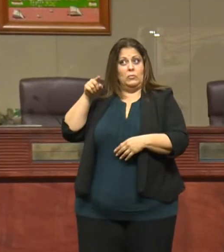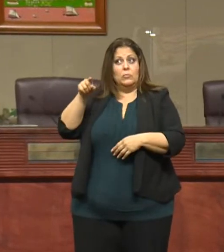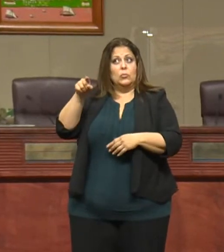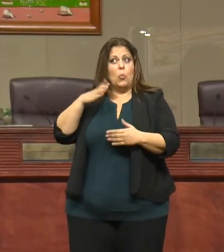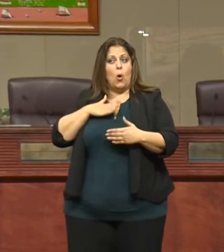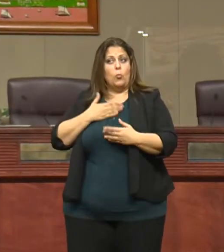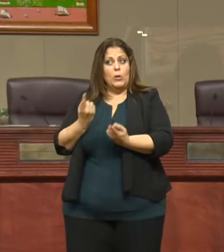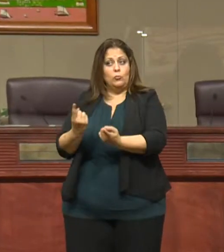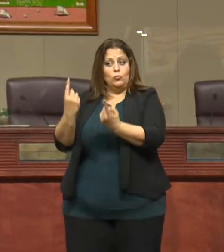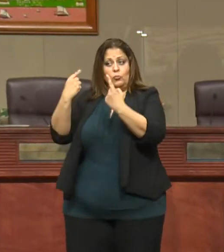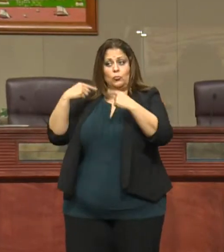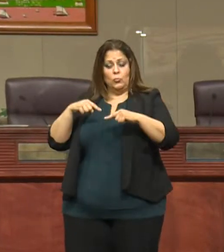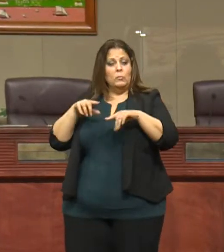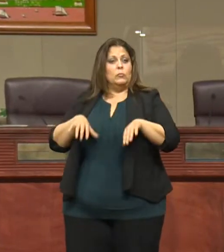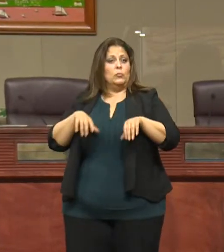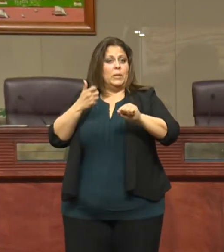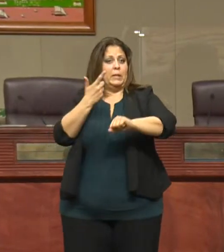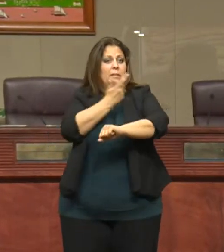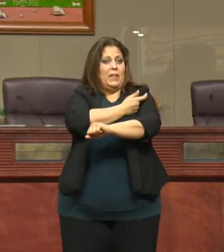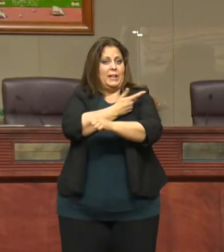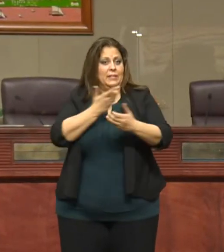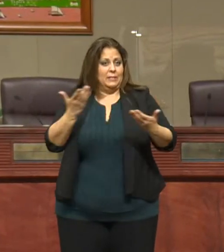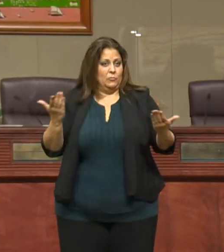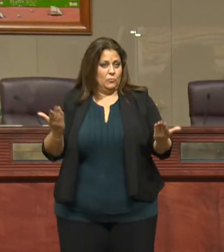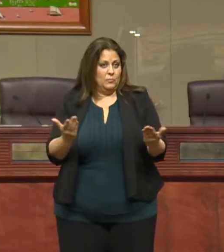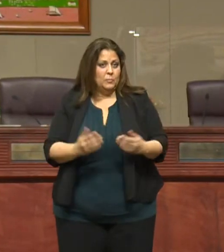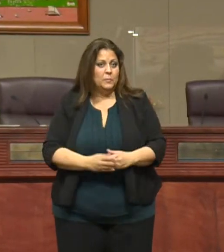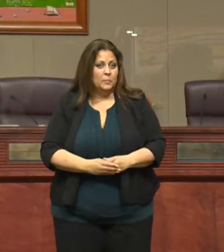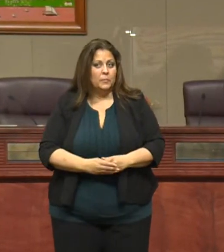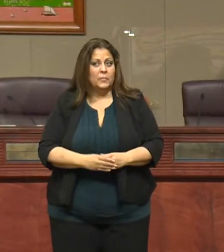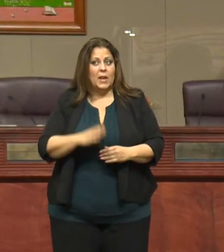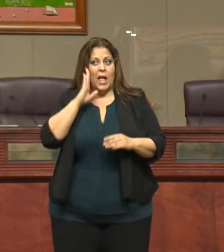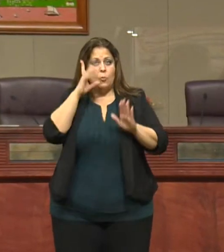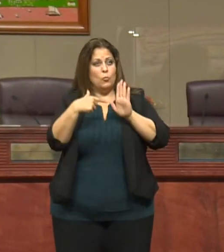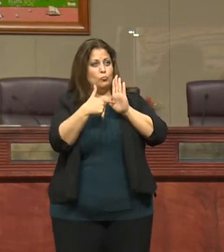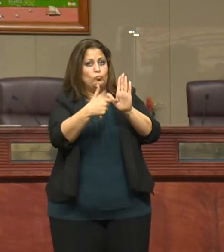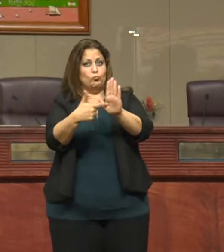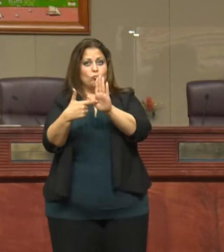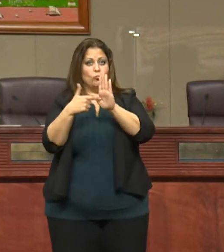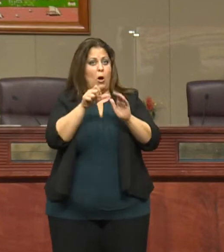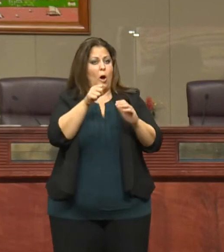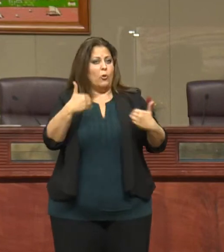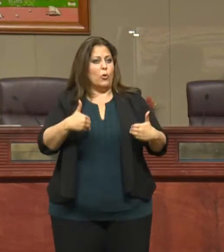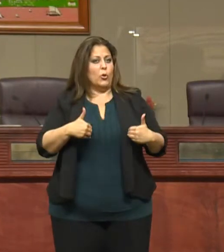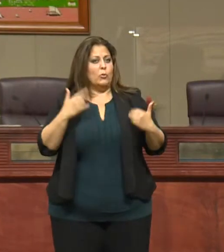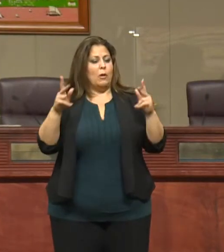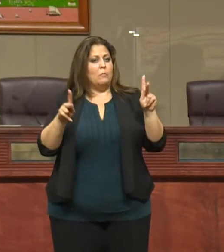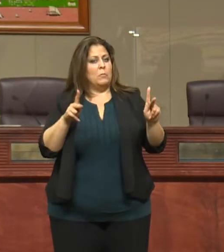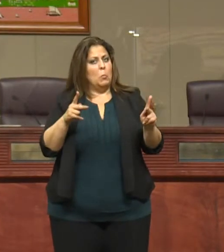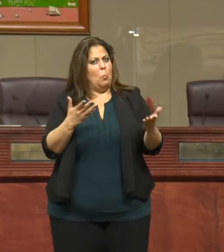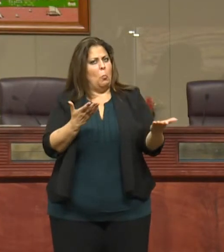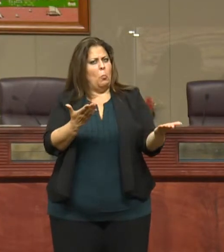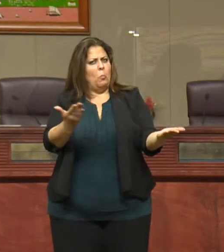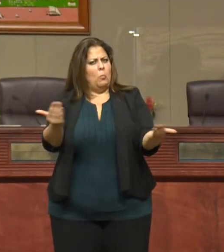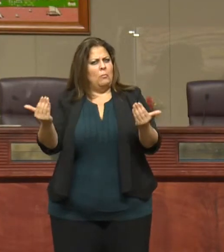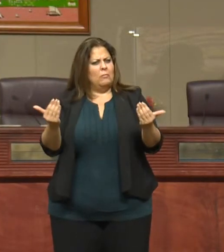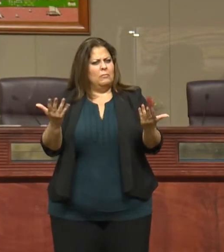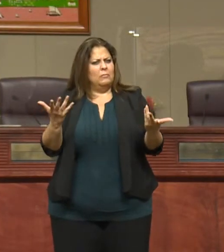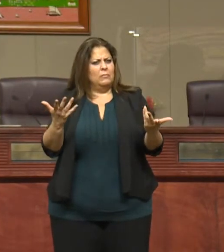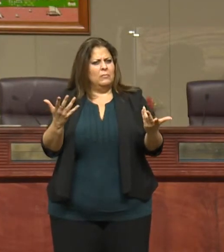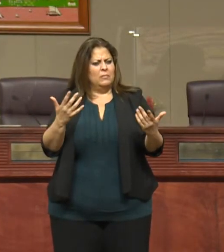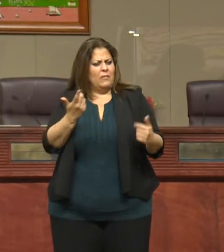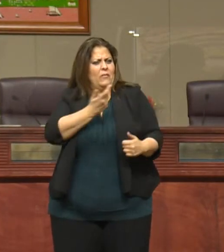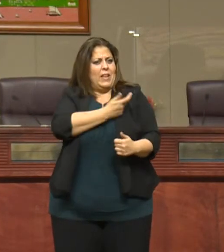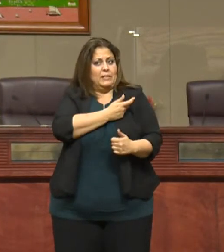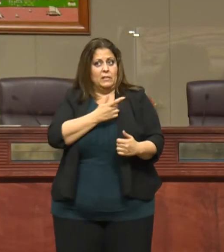get vaccinated. And we hope that that serves as a symbol to other young people that they too should not be afraid